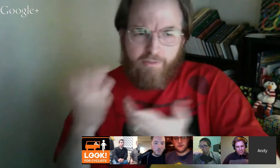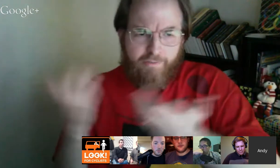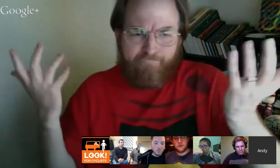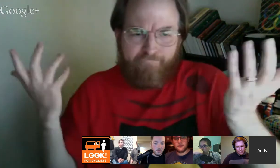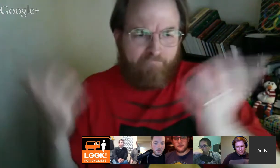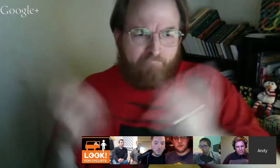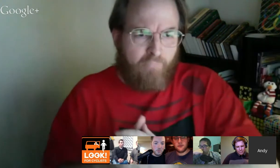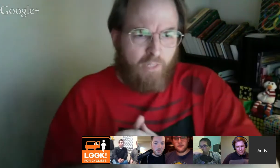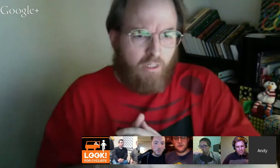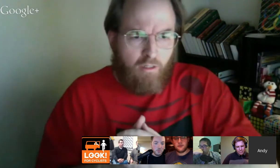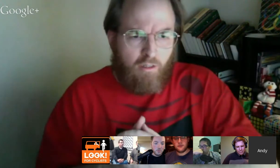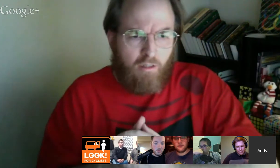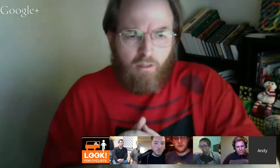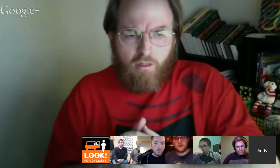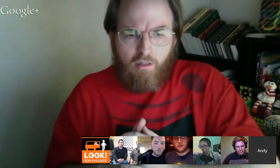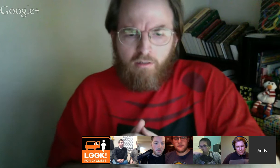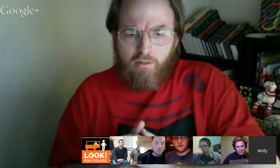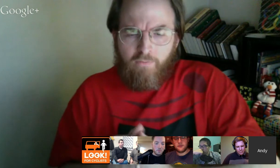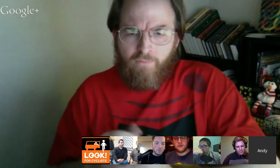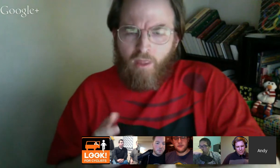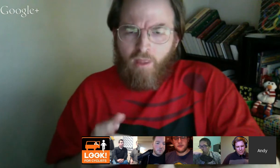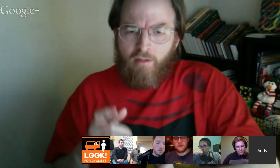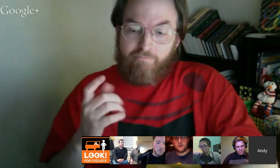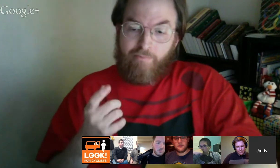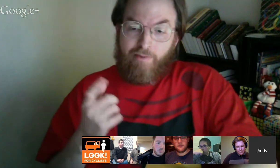experiences. And another thought, really,